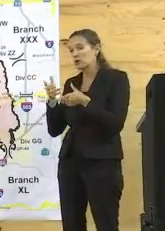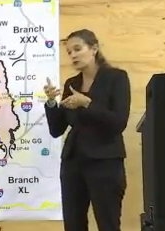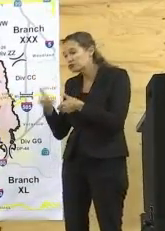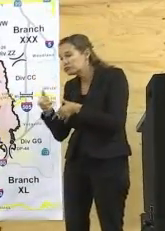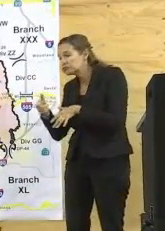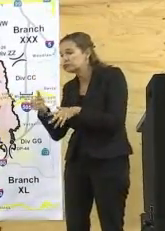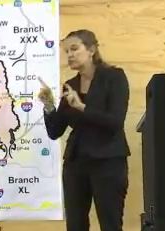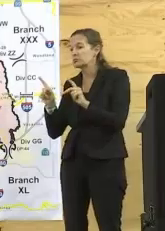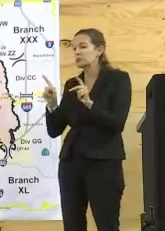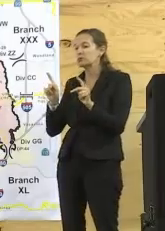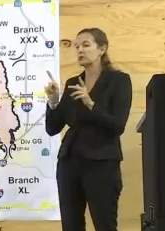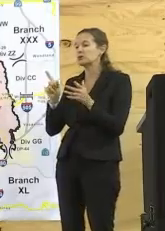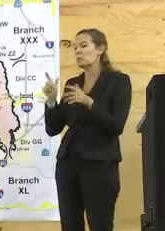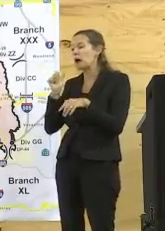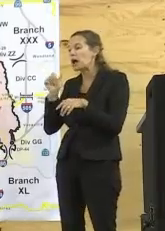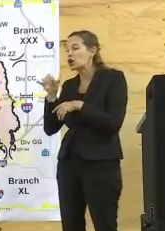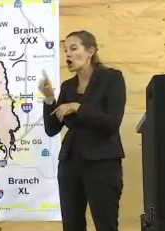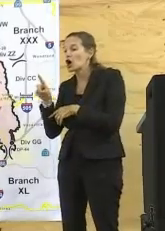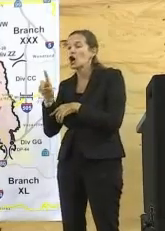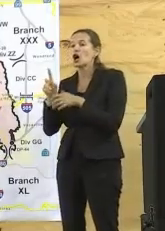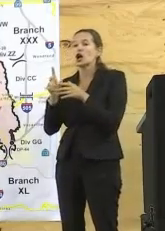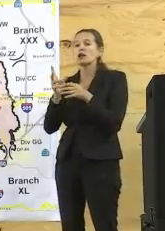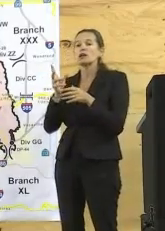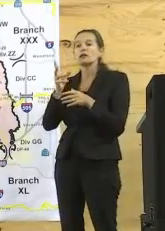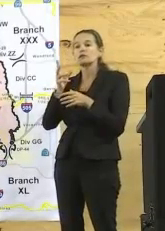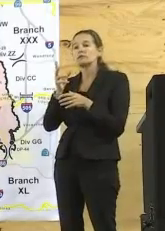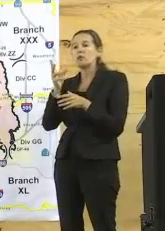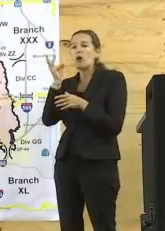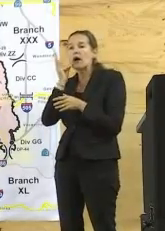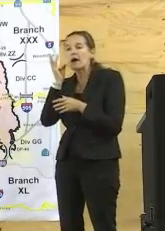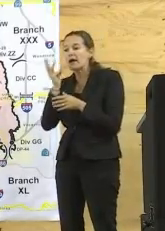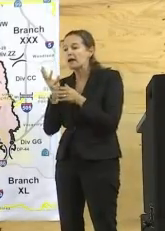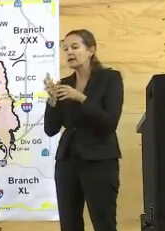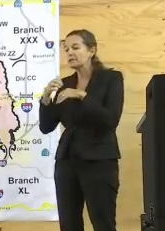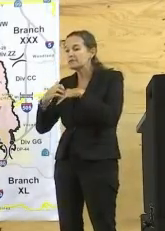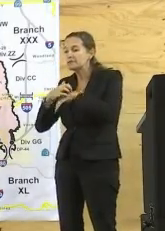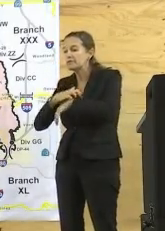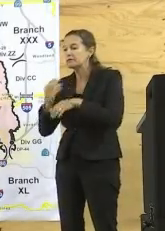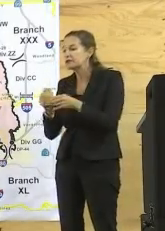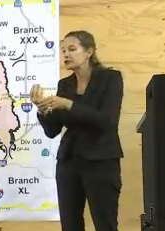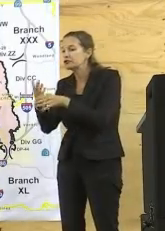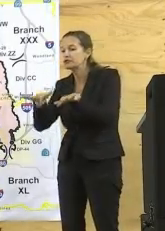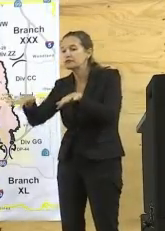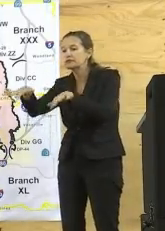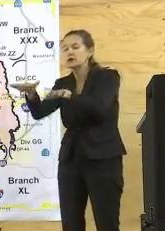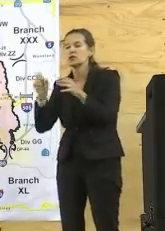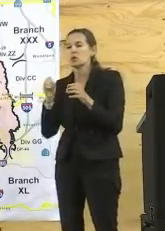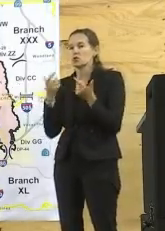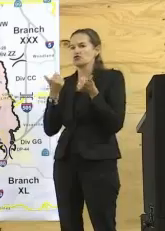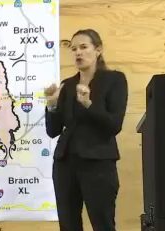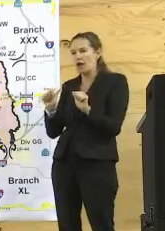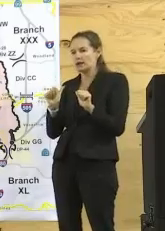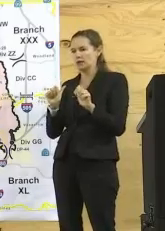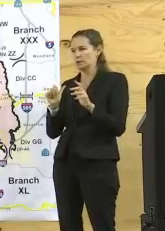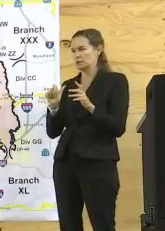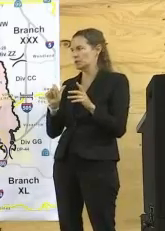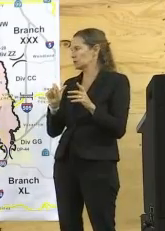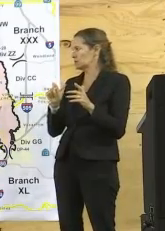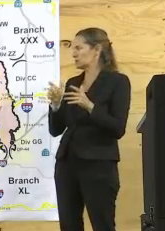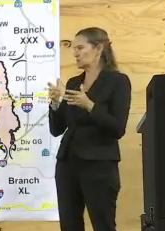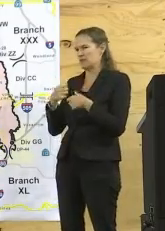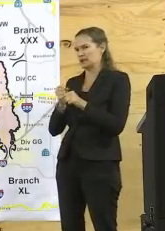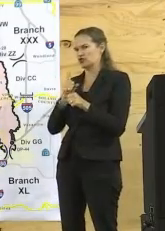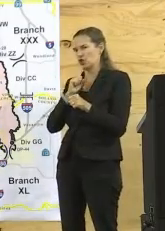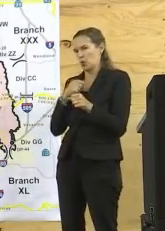backyards, strategic points, geography, and still working to try and tie a lot of line together to put some